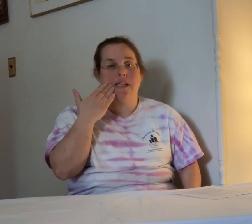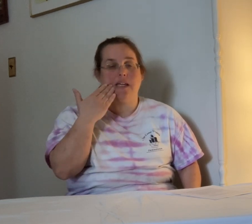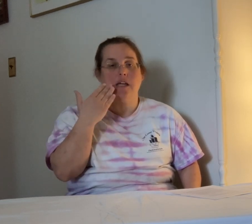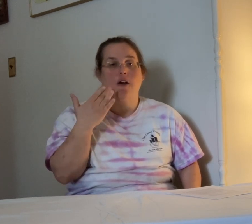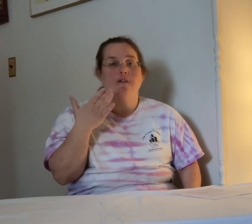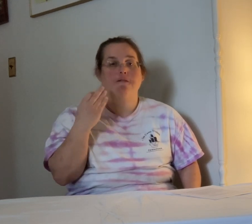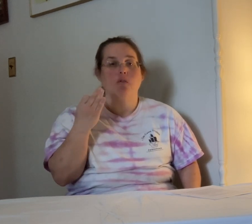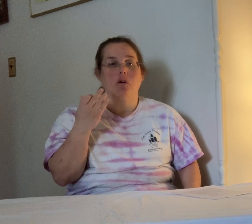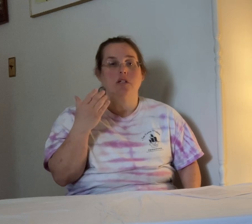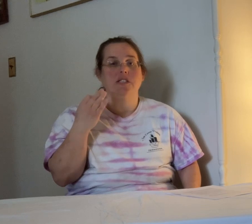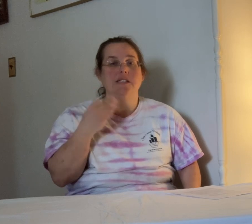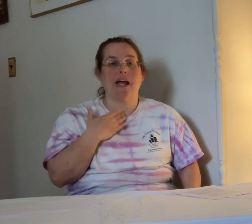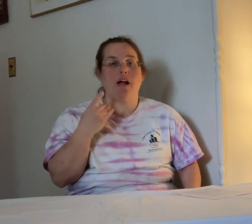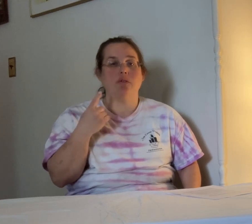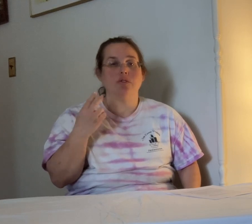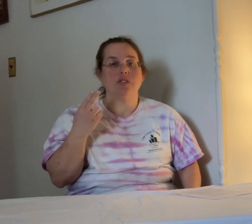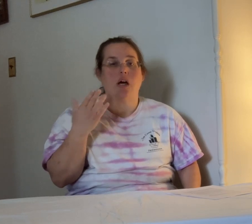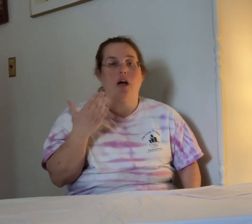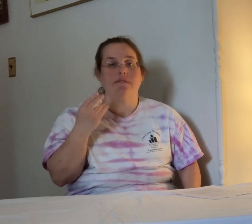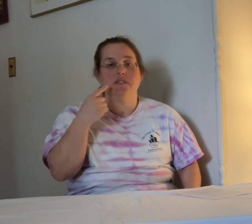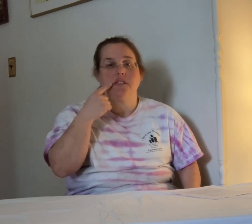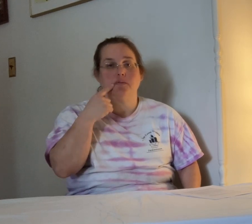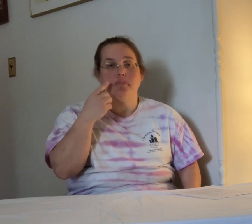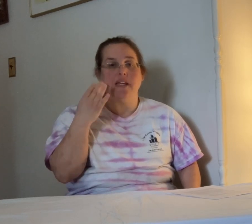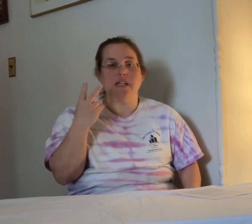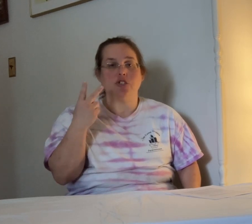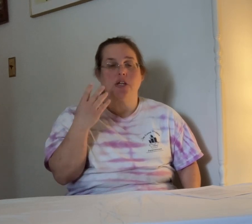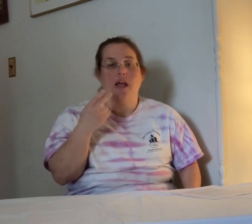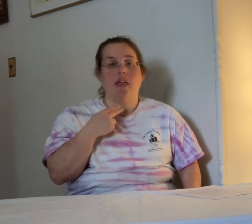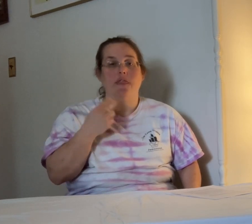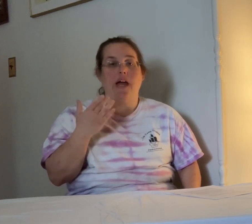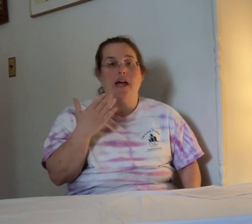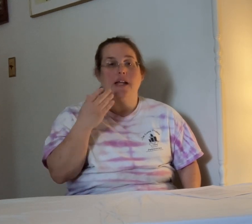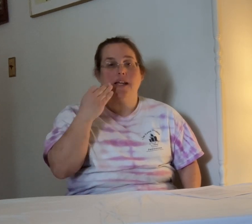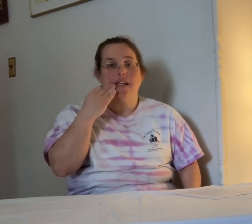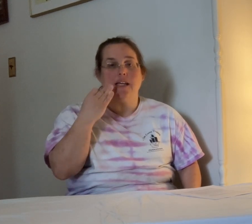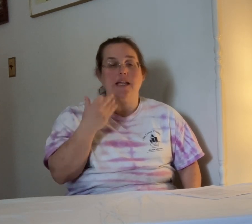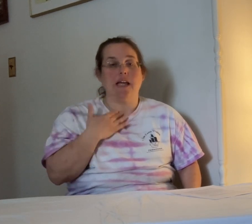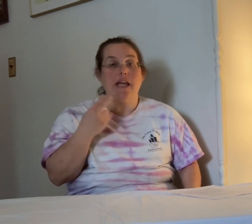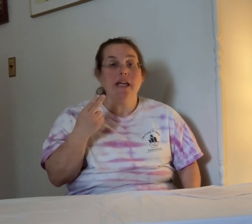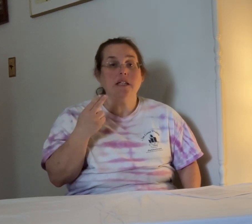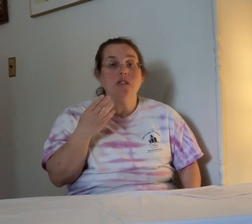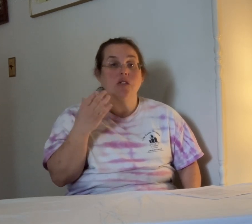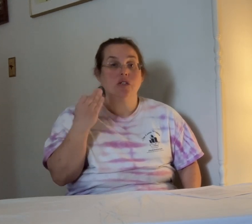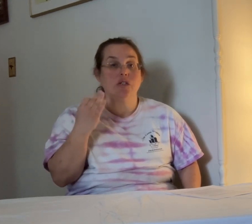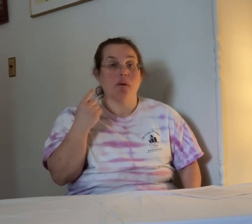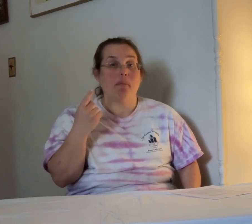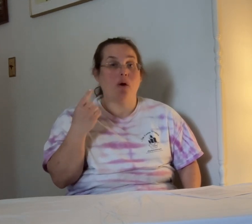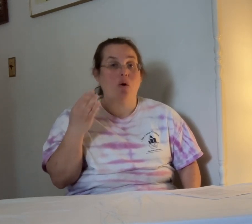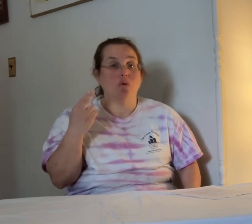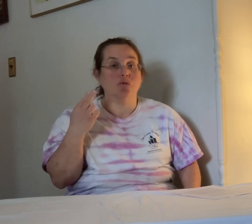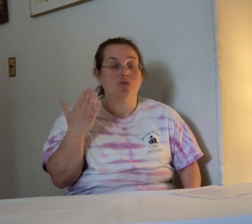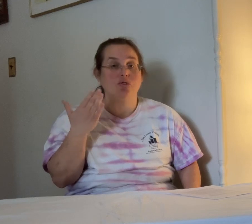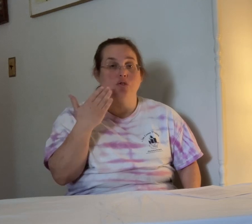equanimity for sounds of speech that he is supposed